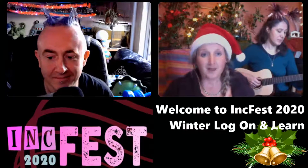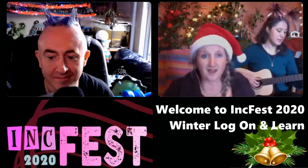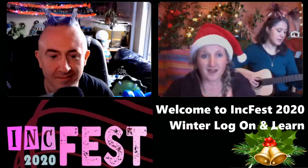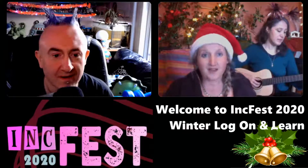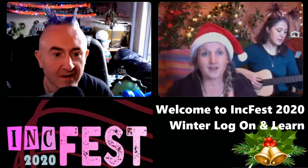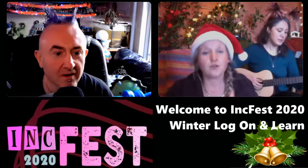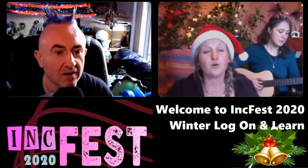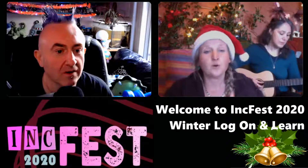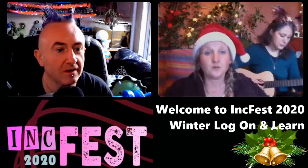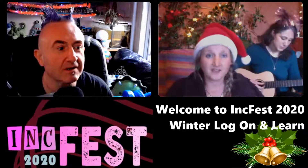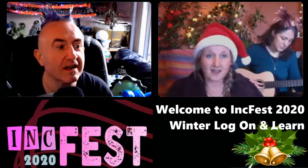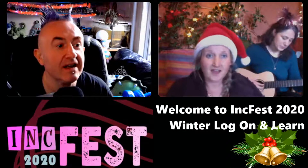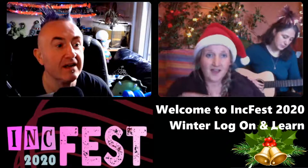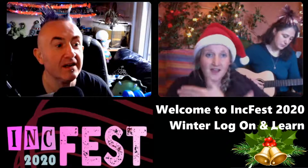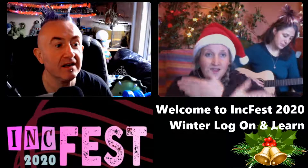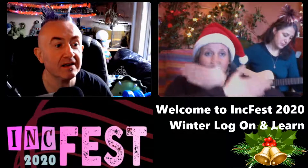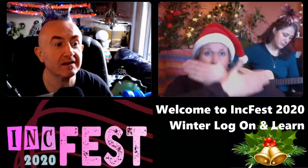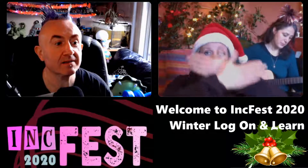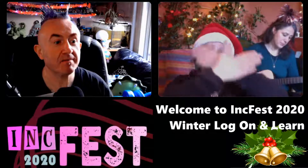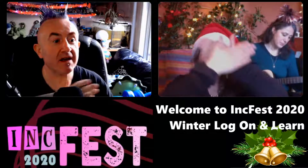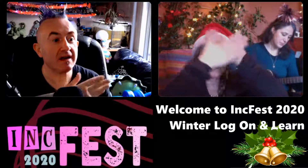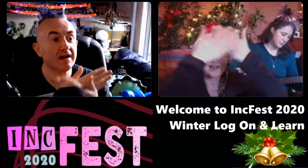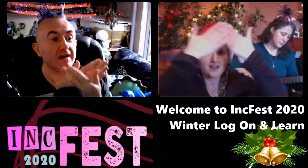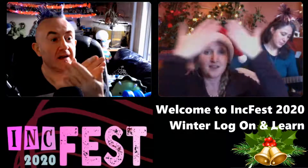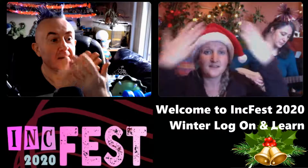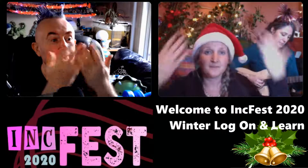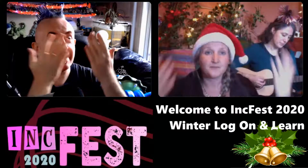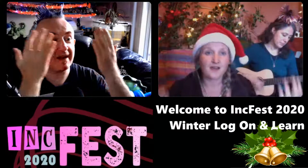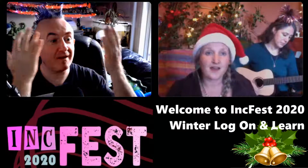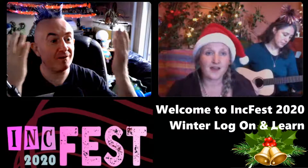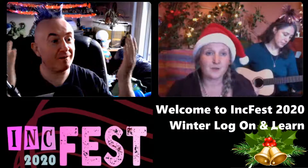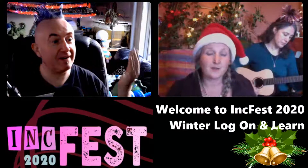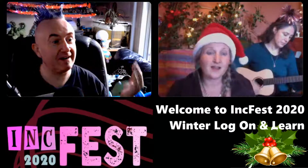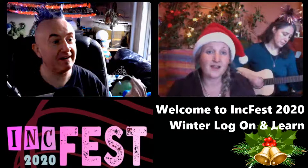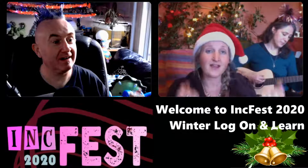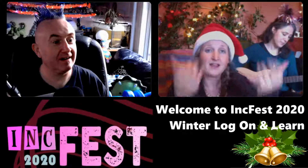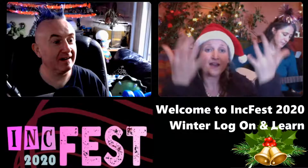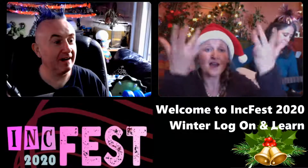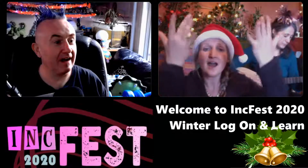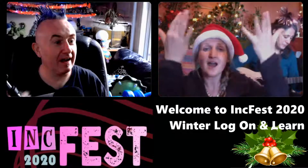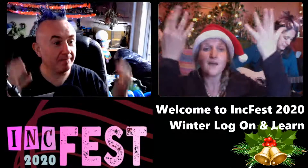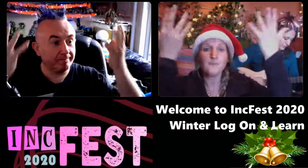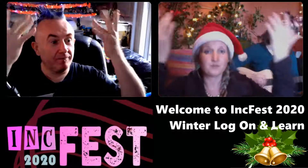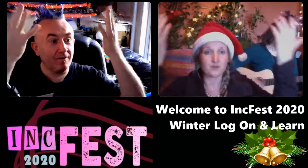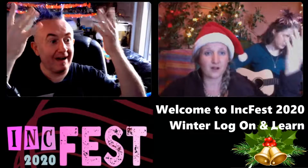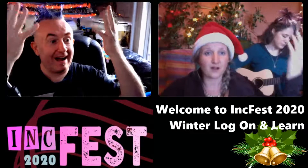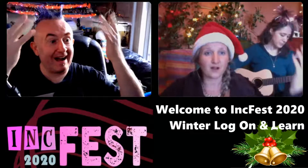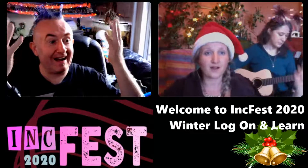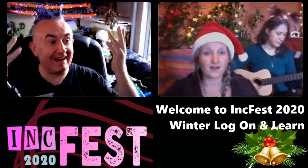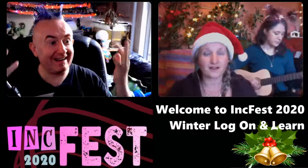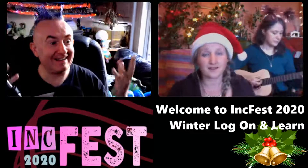May your days be merry and bright,